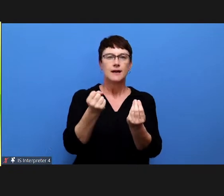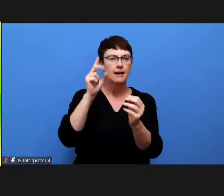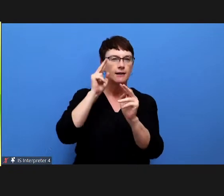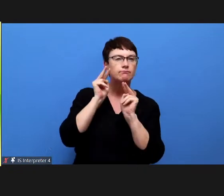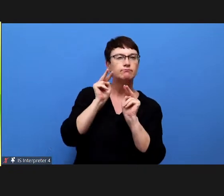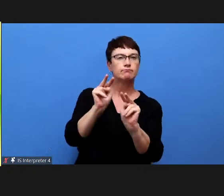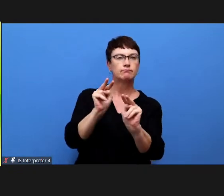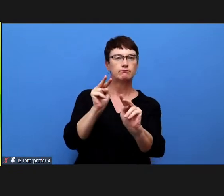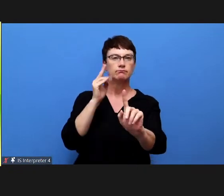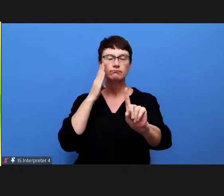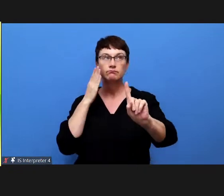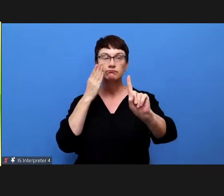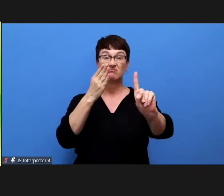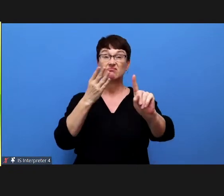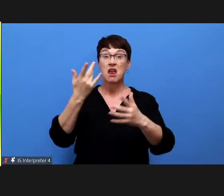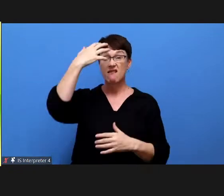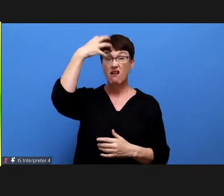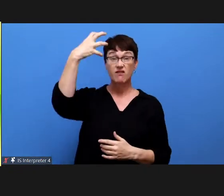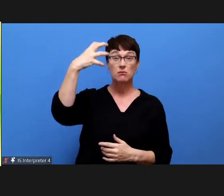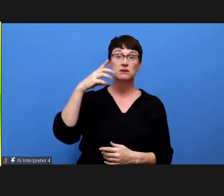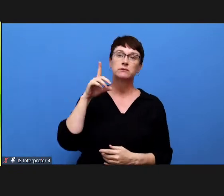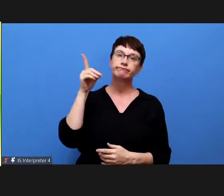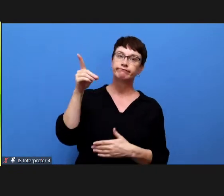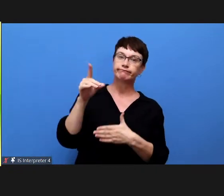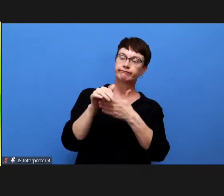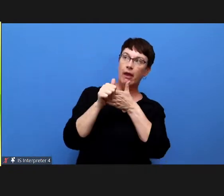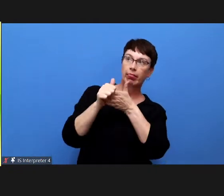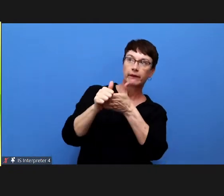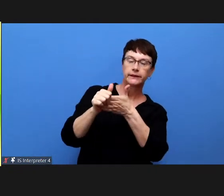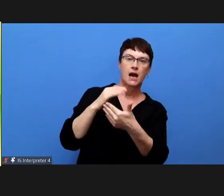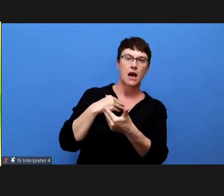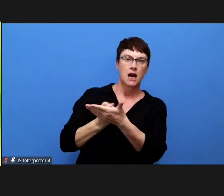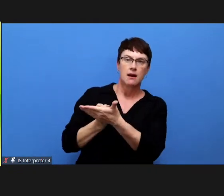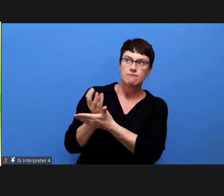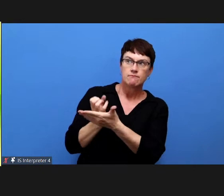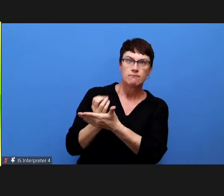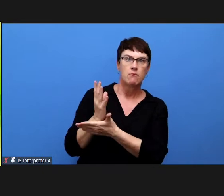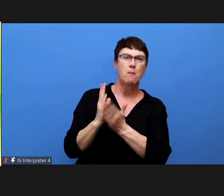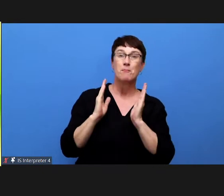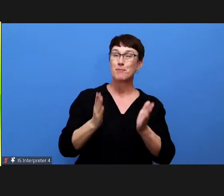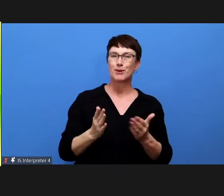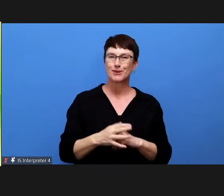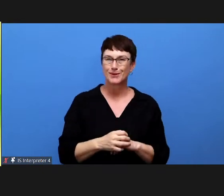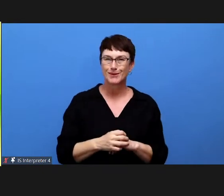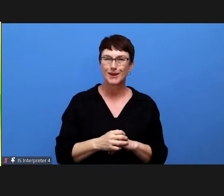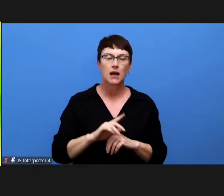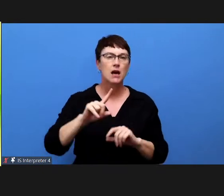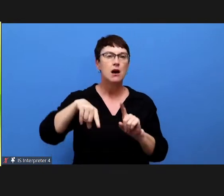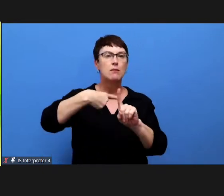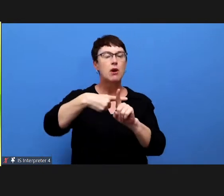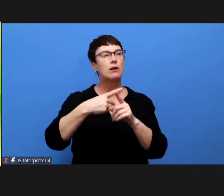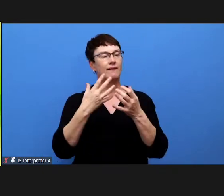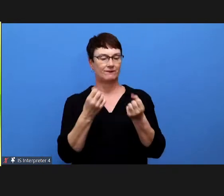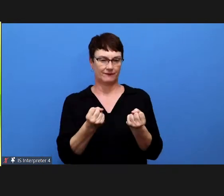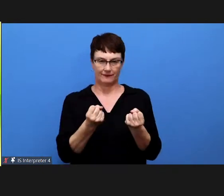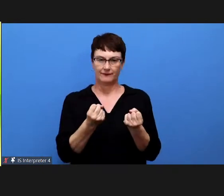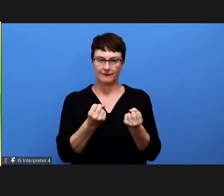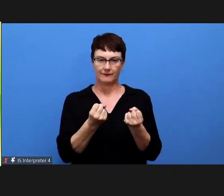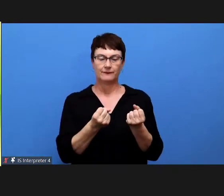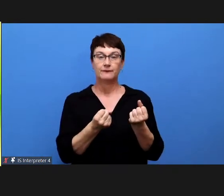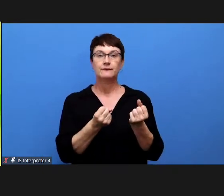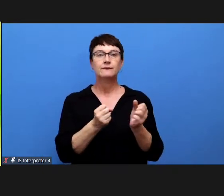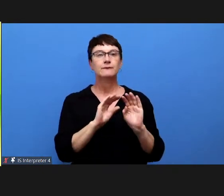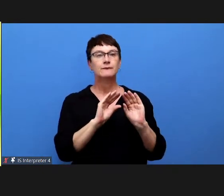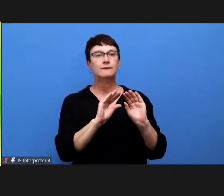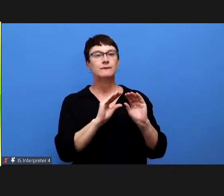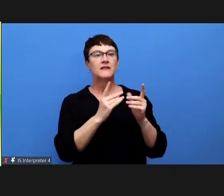coming ISI and ISO's conference in Zambia on official statistics. These are two projects